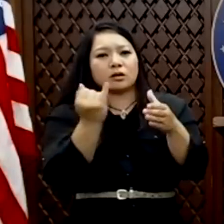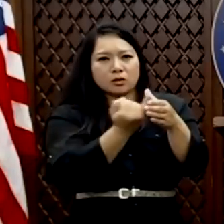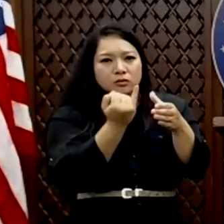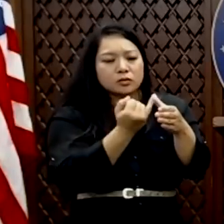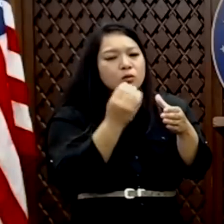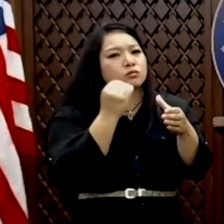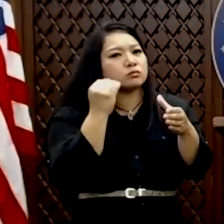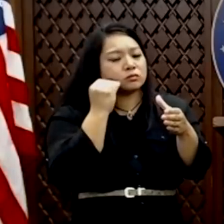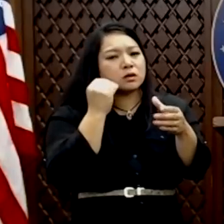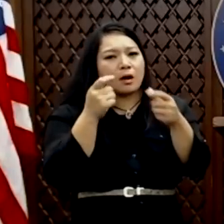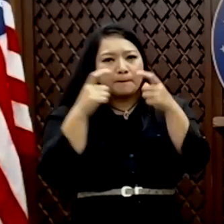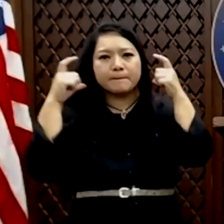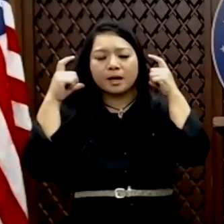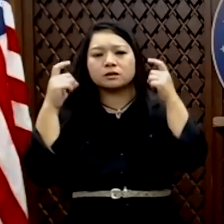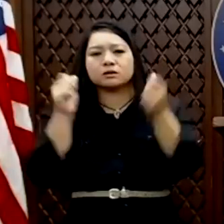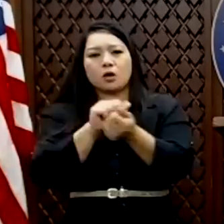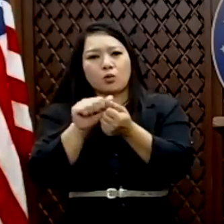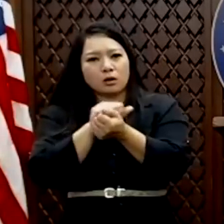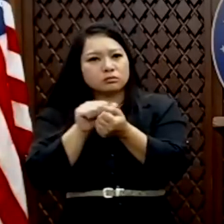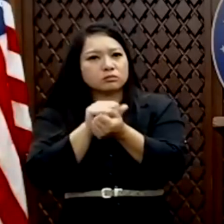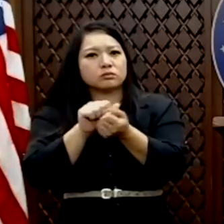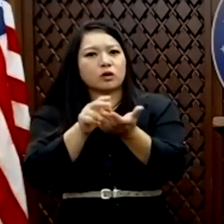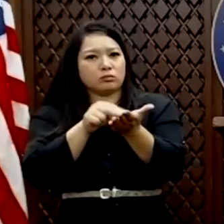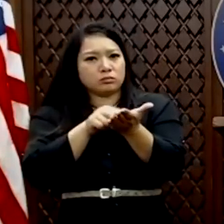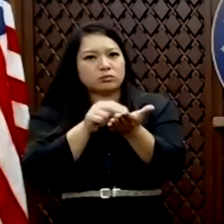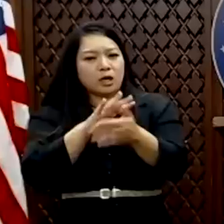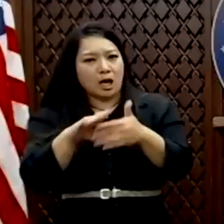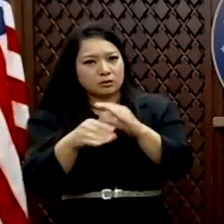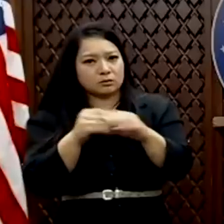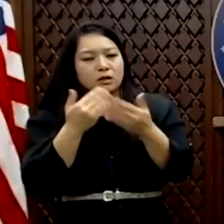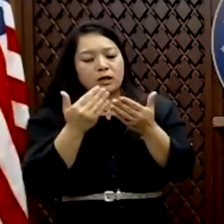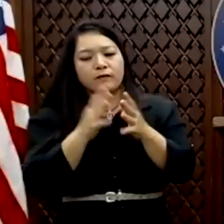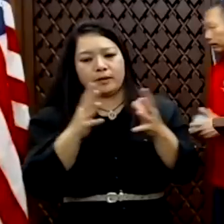mask in public, and wash your hand. Thank you very much.